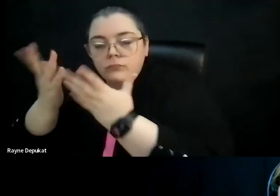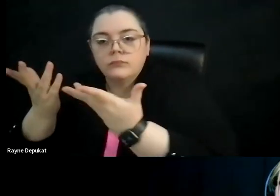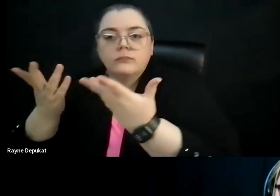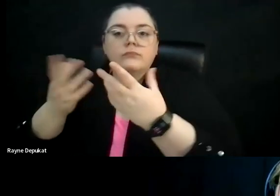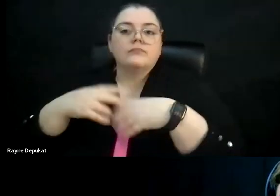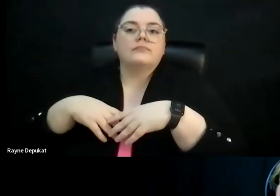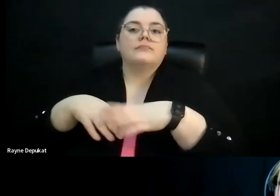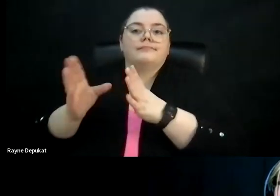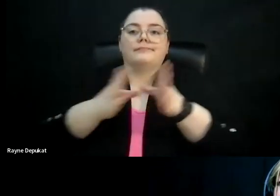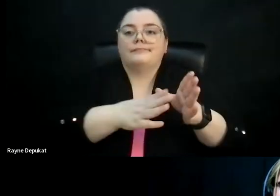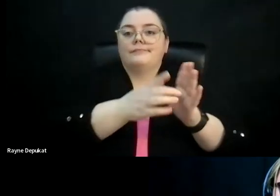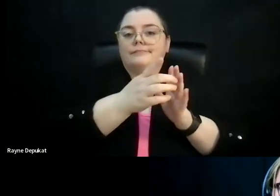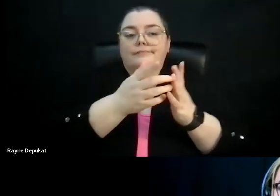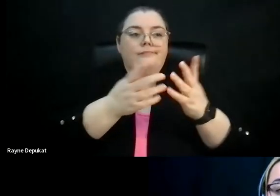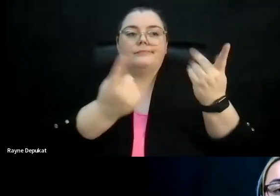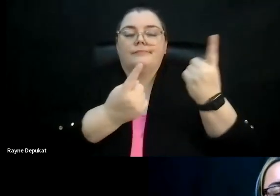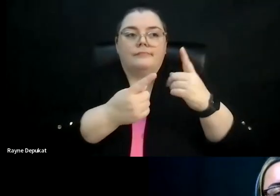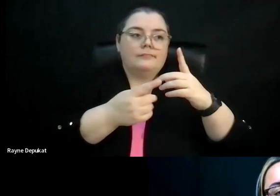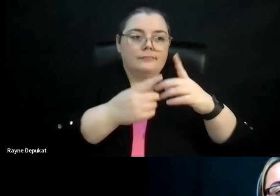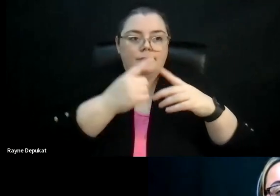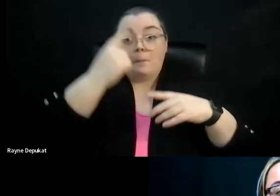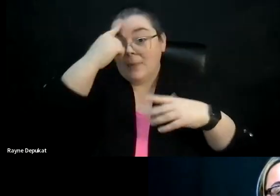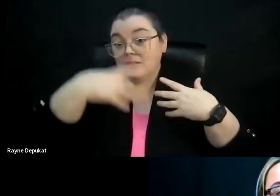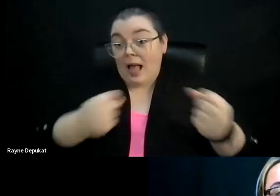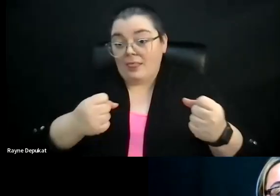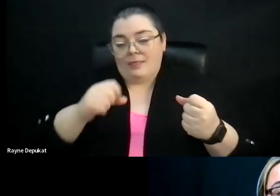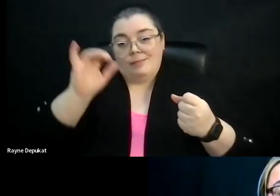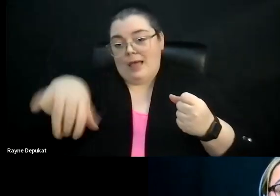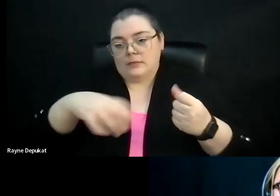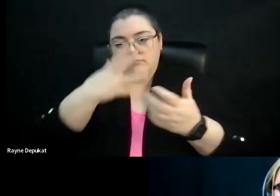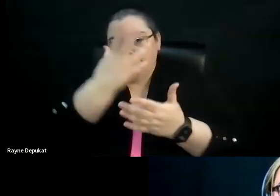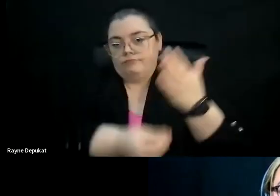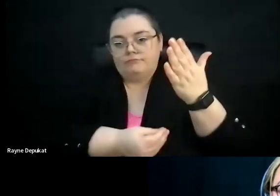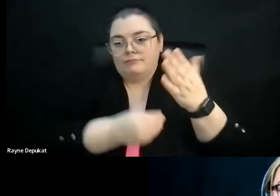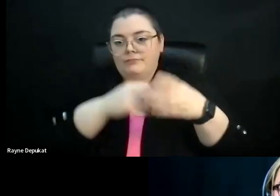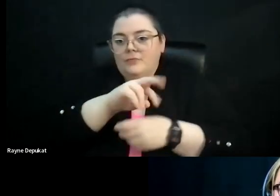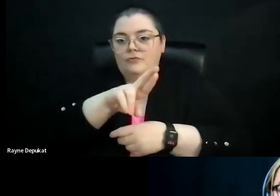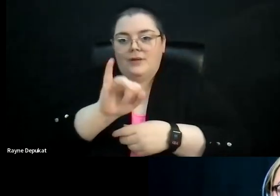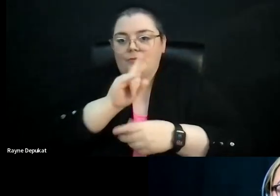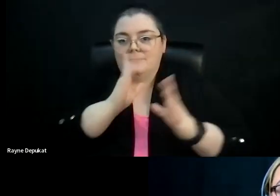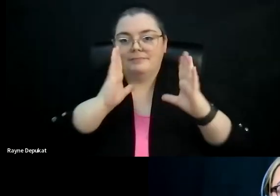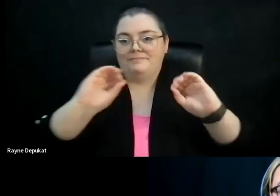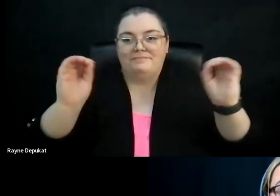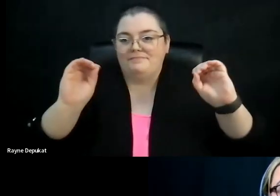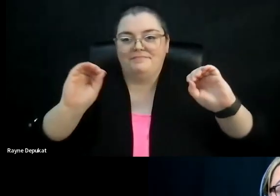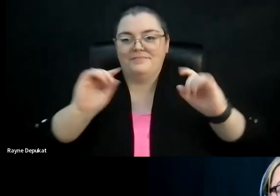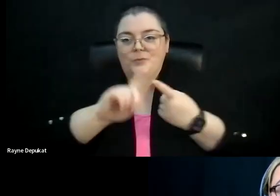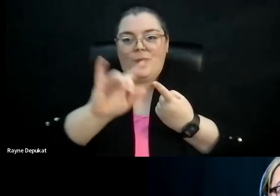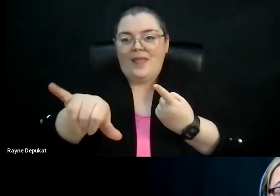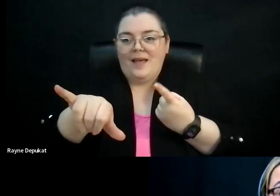oh, I need my full attention on this. What prompts the work to be done on the request? Is it mental health? That field is really lacking around.